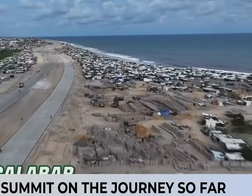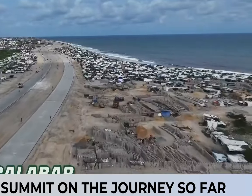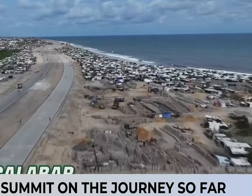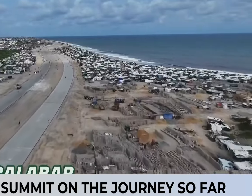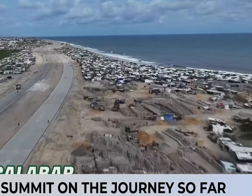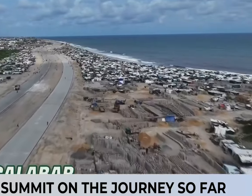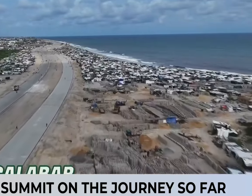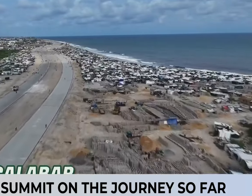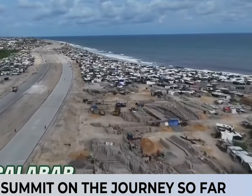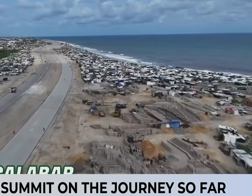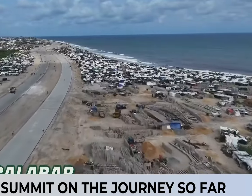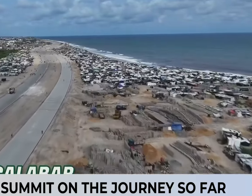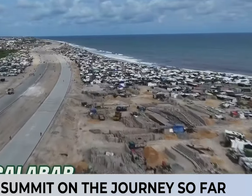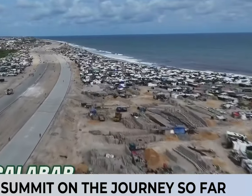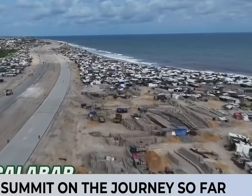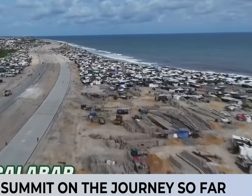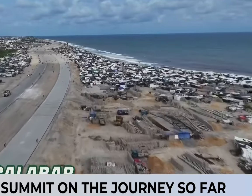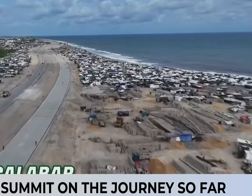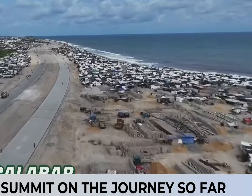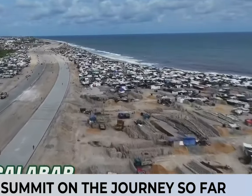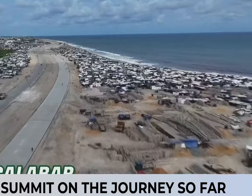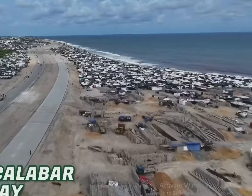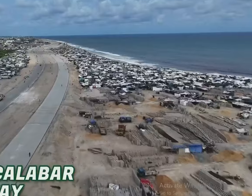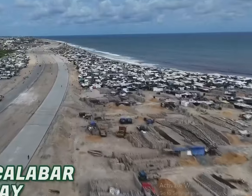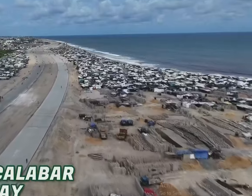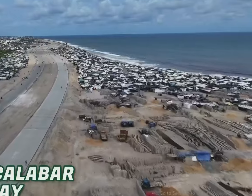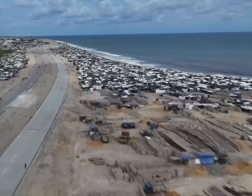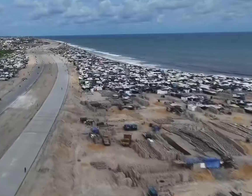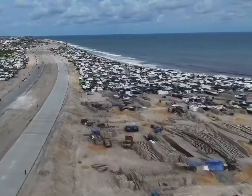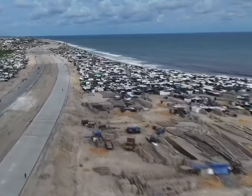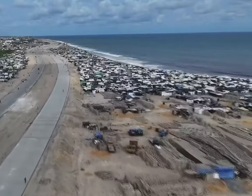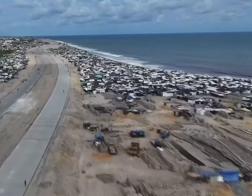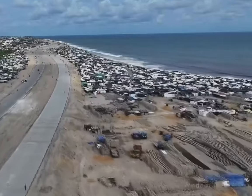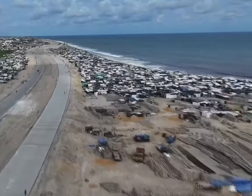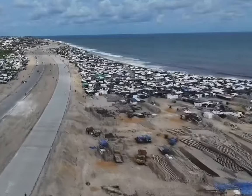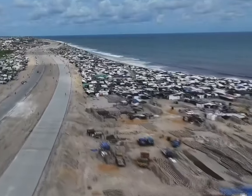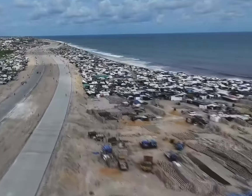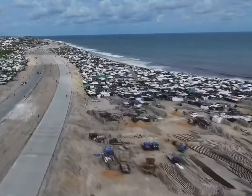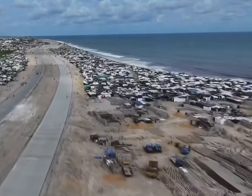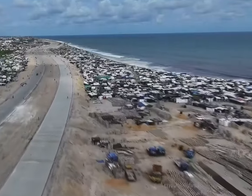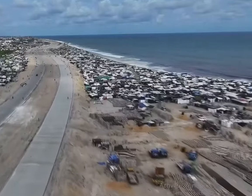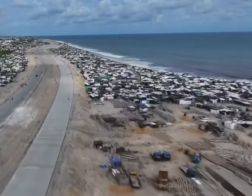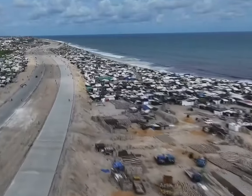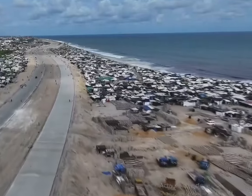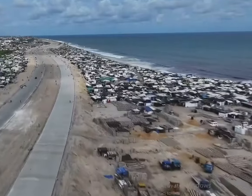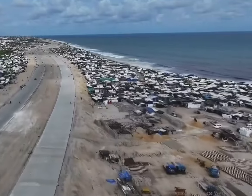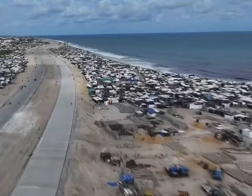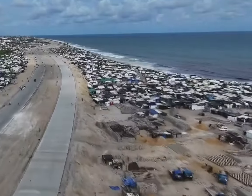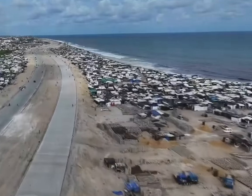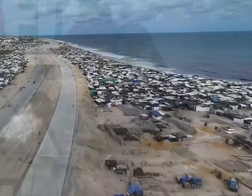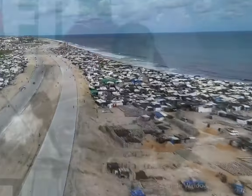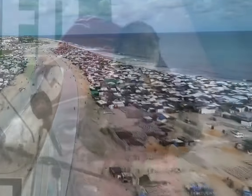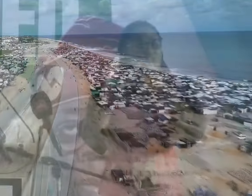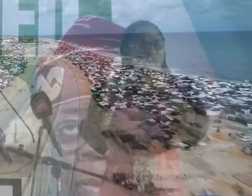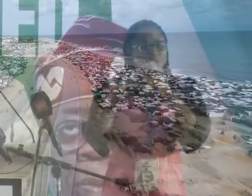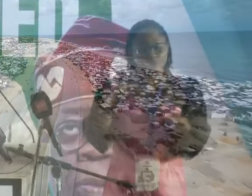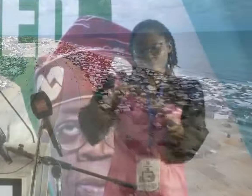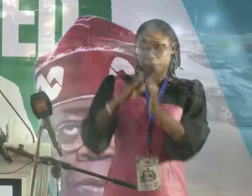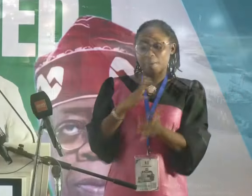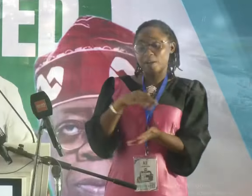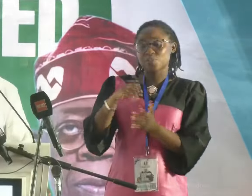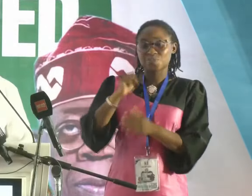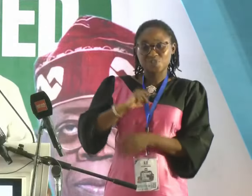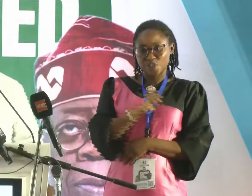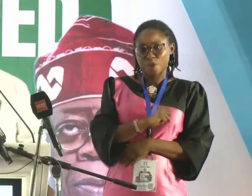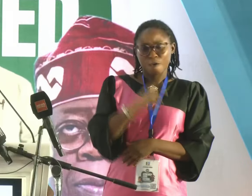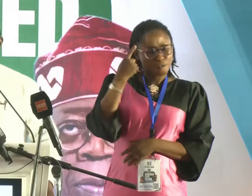had to evaluate their equipment, and I went with the National Assembly. And I commend the National Assembly, House of Rep, and Senate for